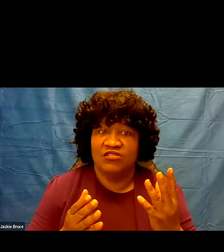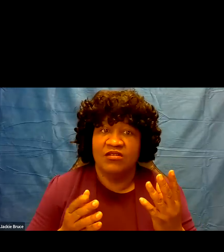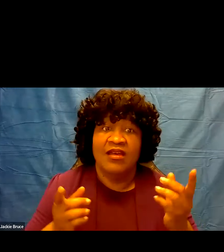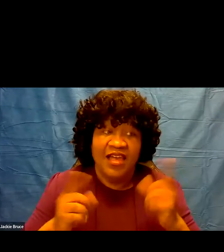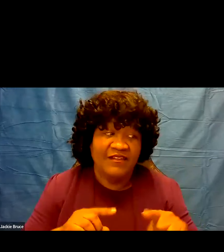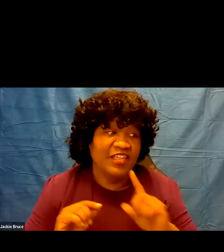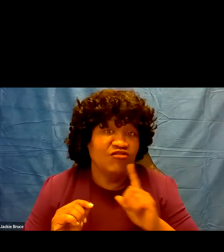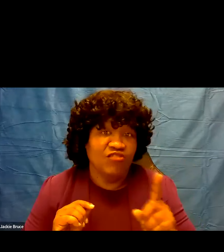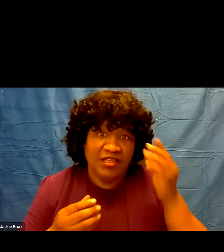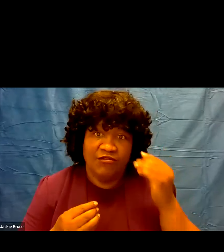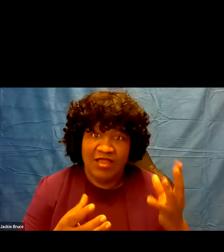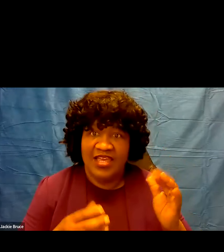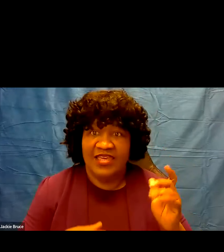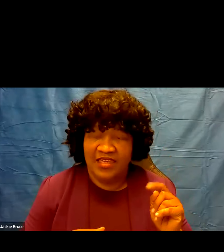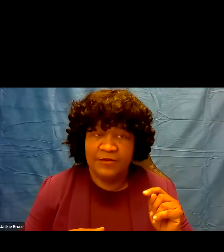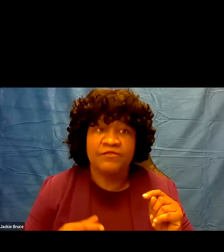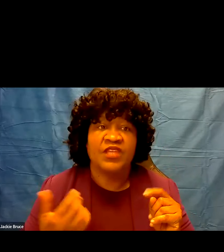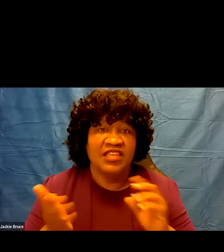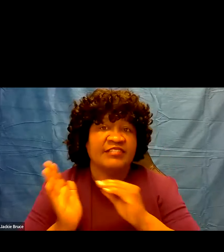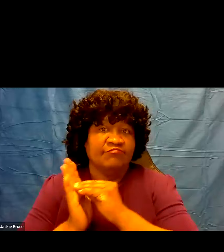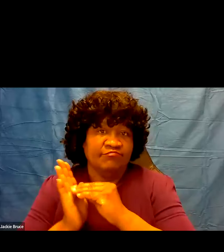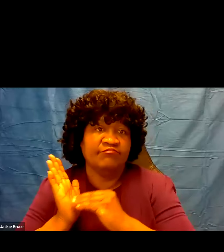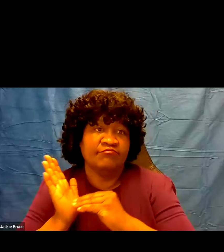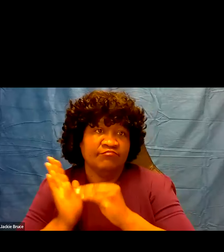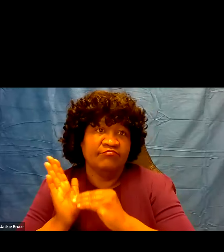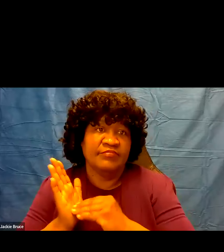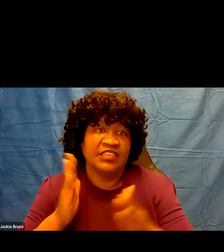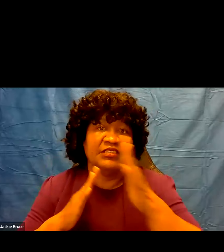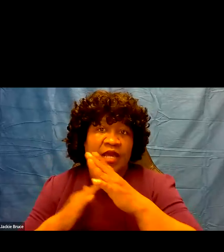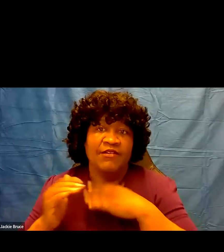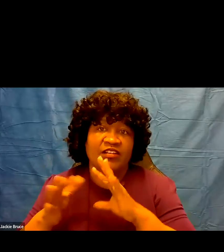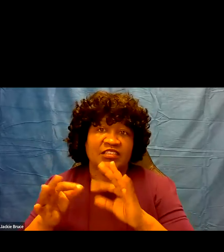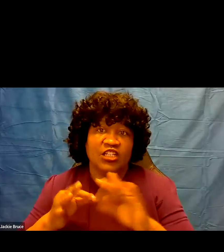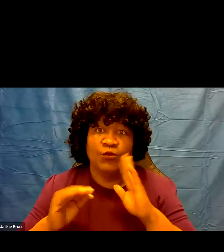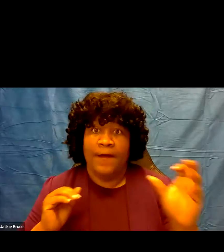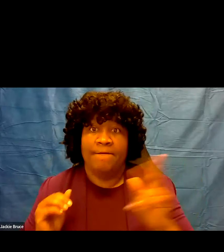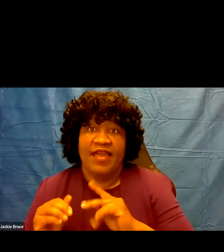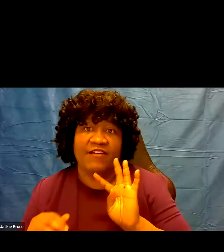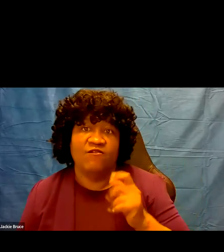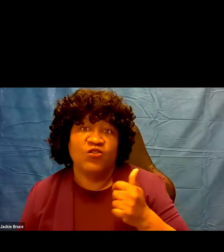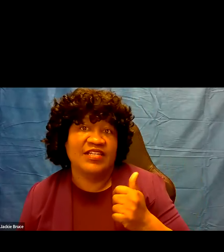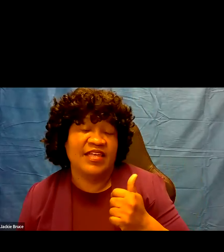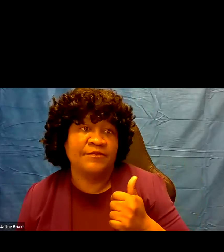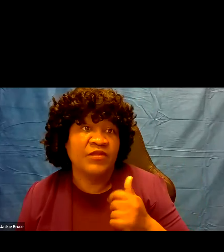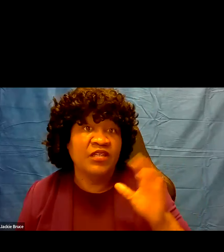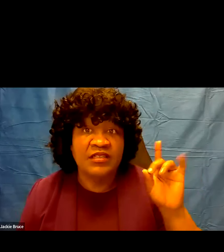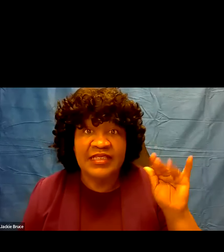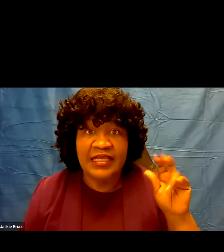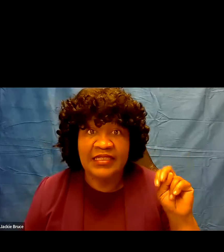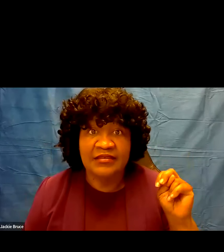then relaying that. So let's make a note to put that at the top of our discussion when we come back at 4:10. Dylan.